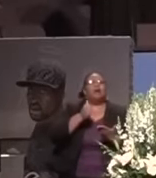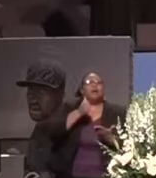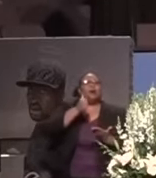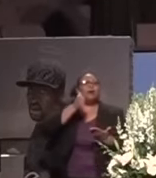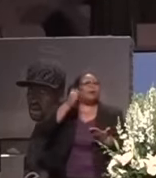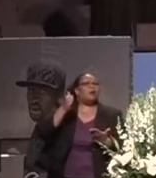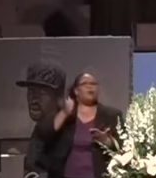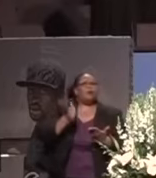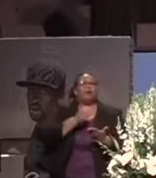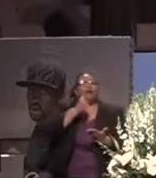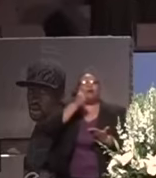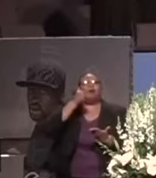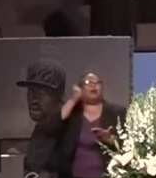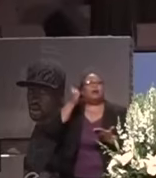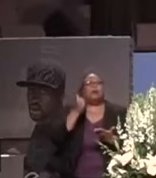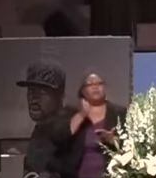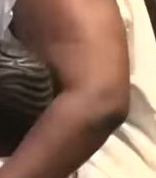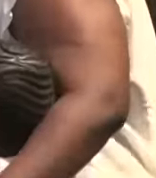but